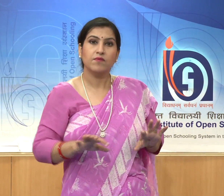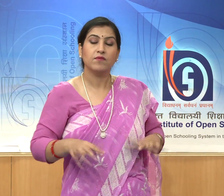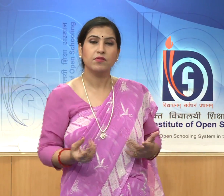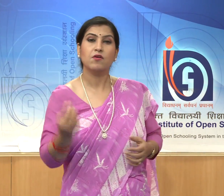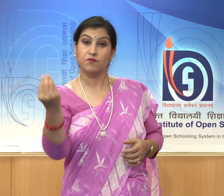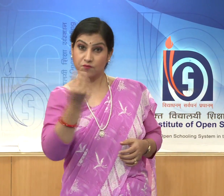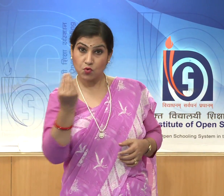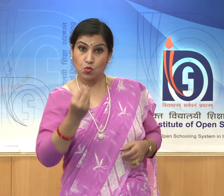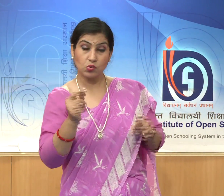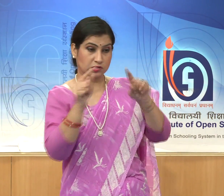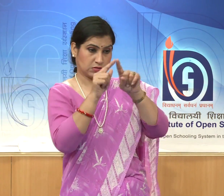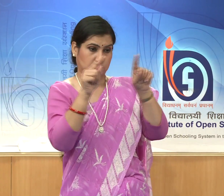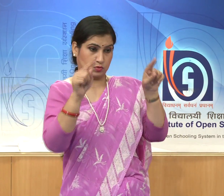into few squares